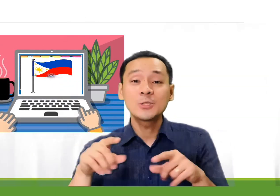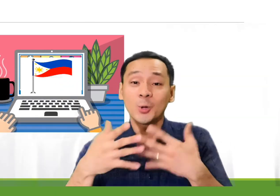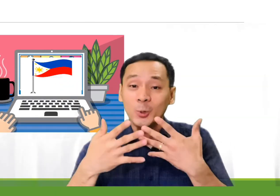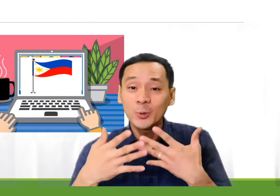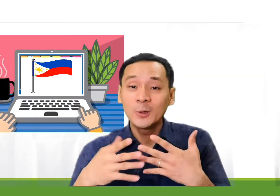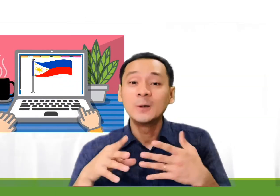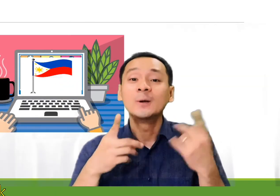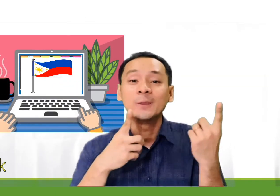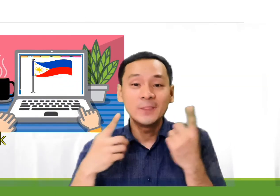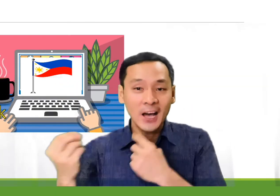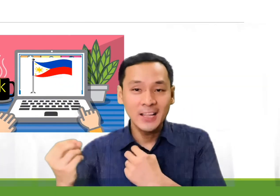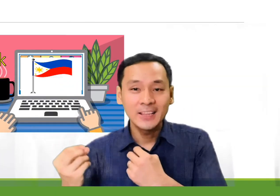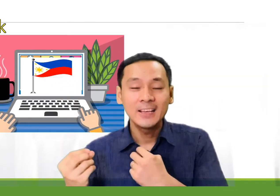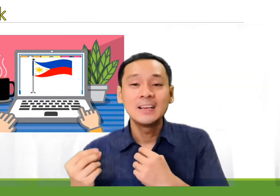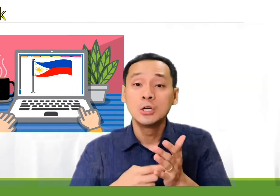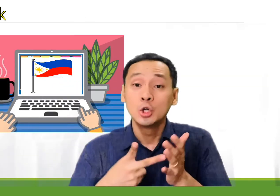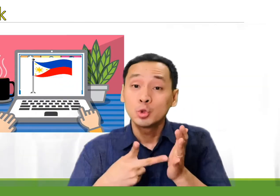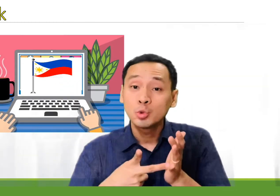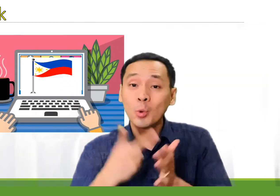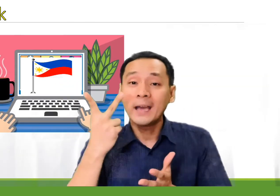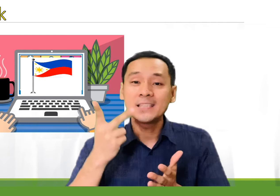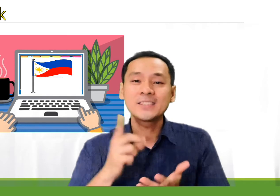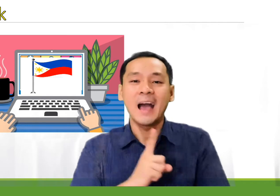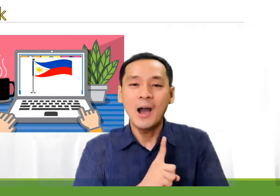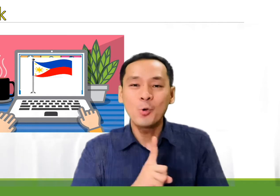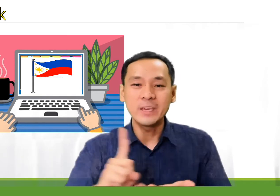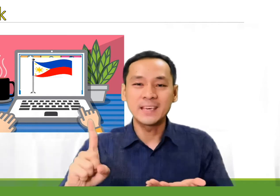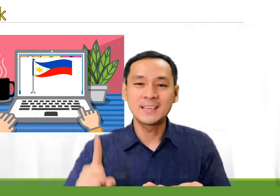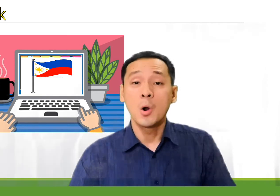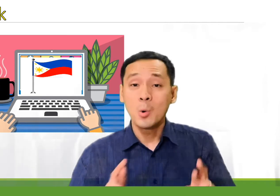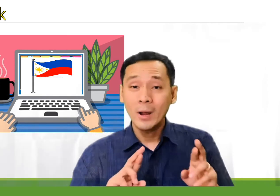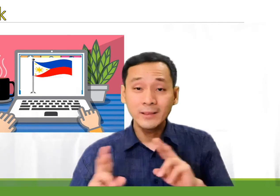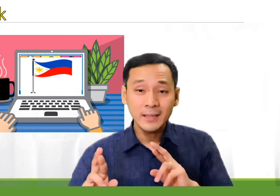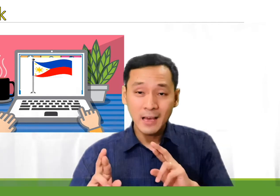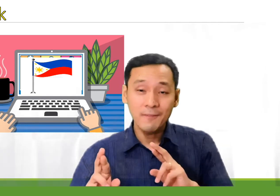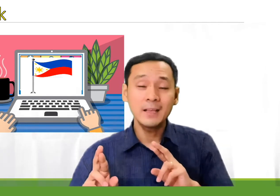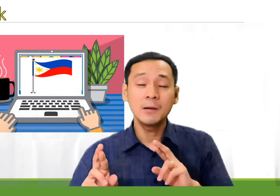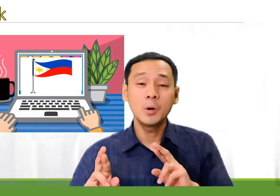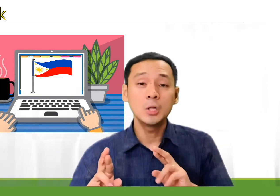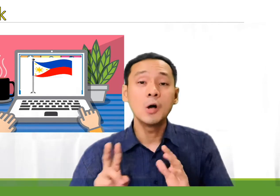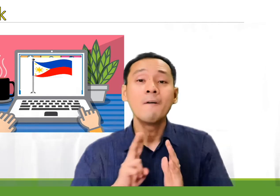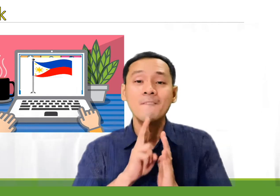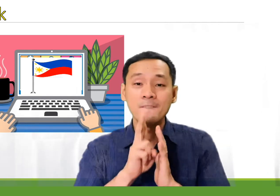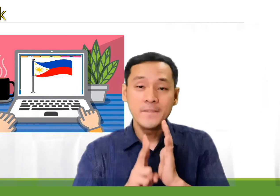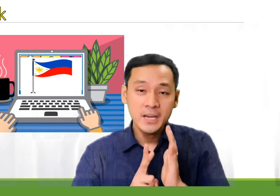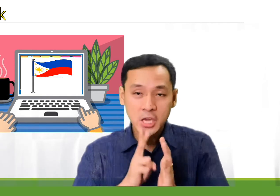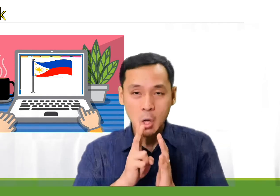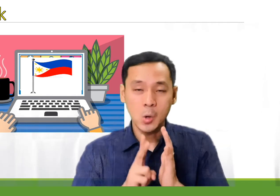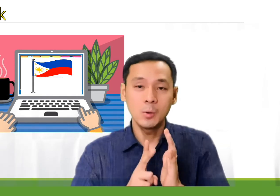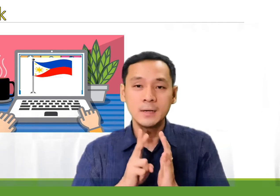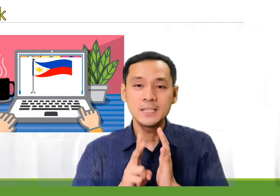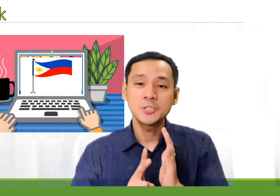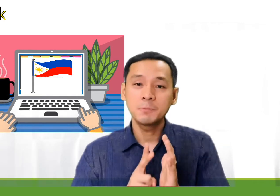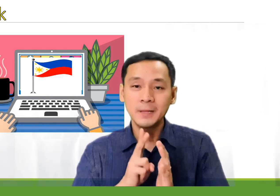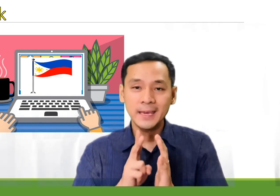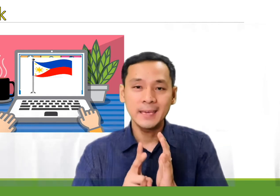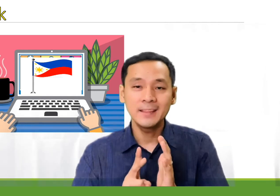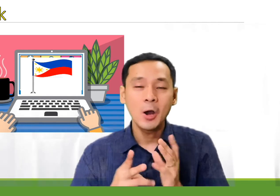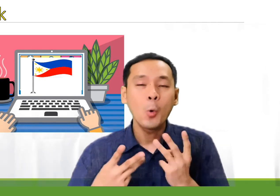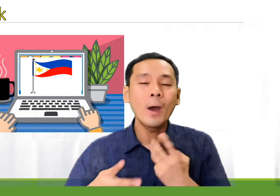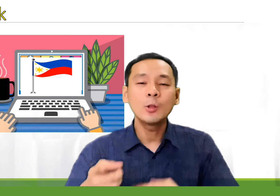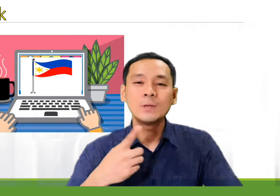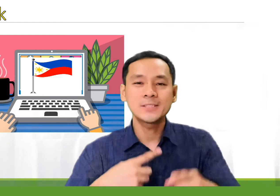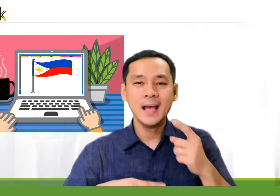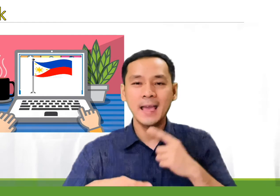is also done twice a week. Readily available video is